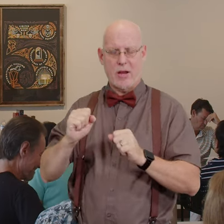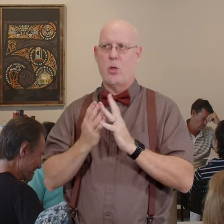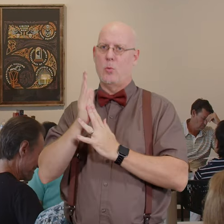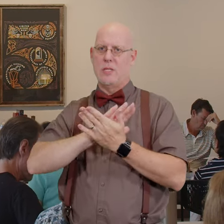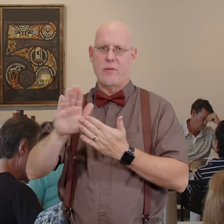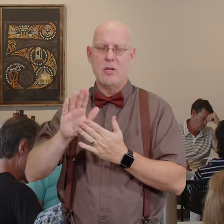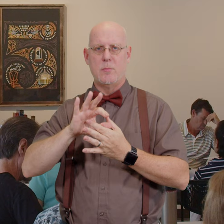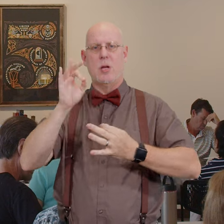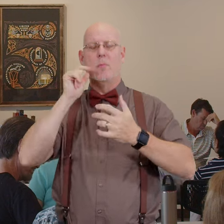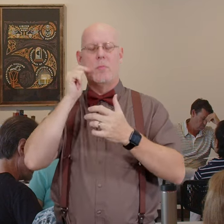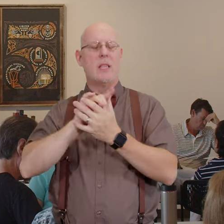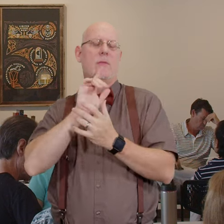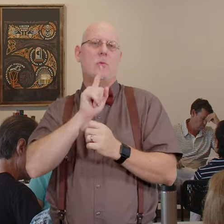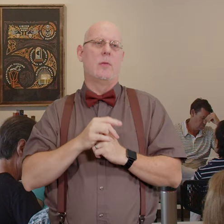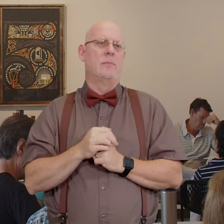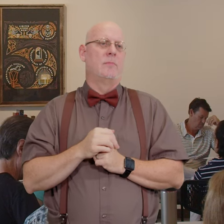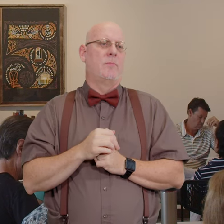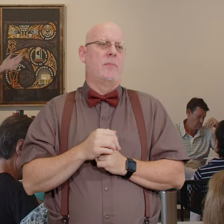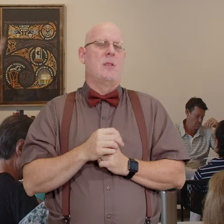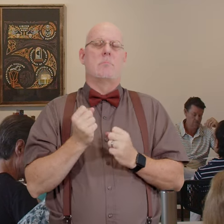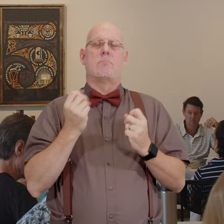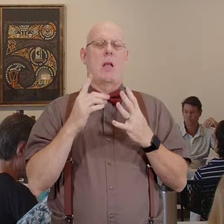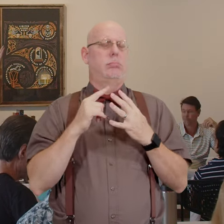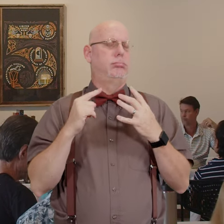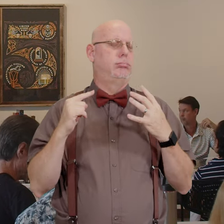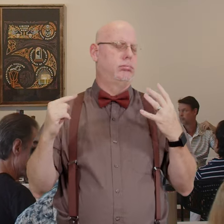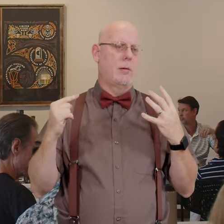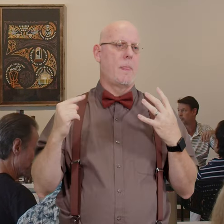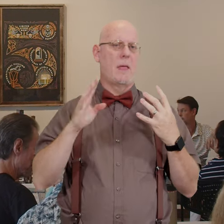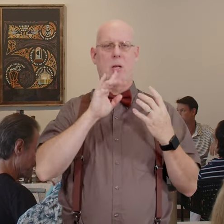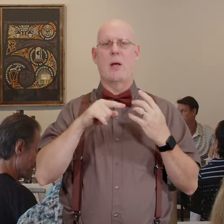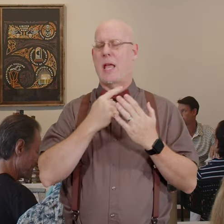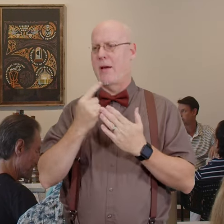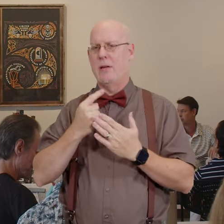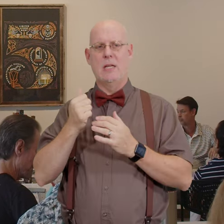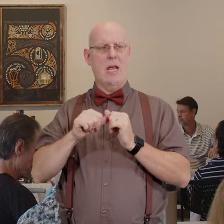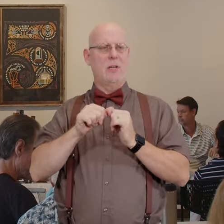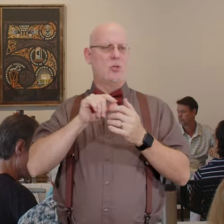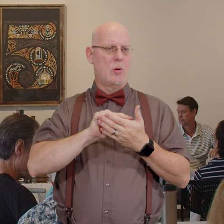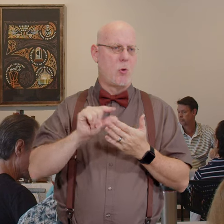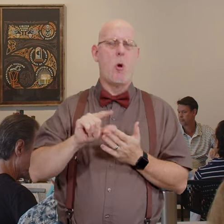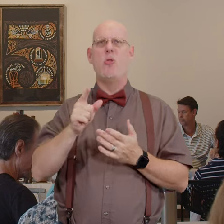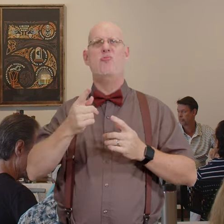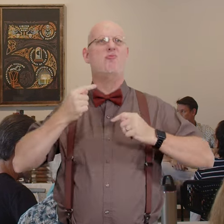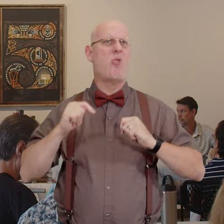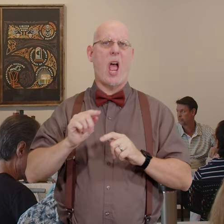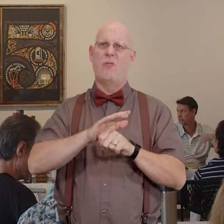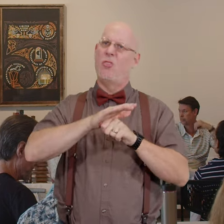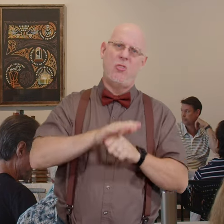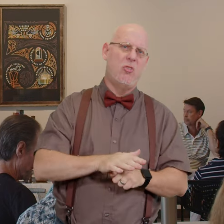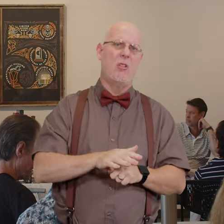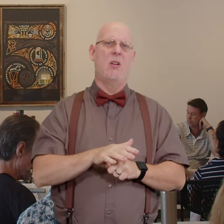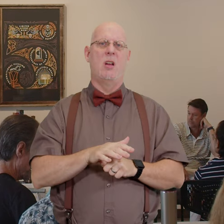for salvation through sanctification of the Spirit and belief in the truth. So there's all, just the countless these. We talked about them pretty much every series we go through. People are like, hey, are you